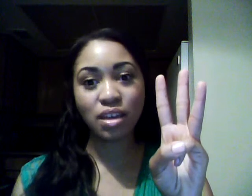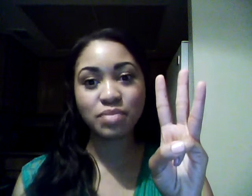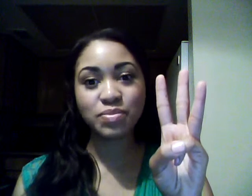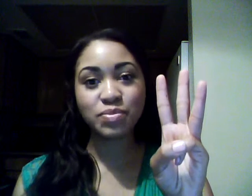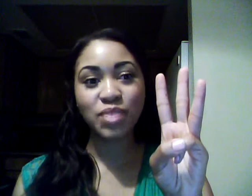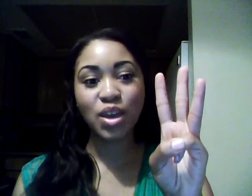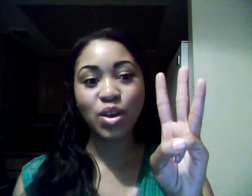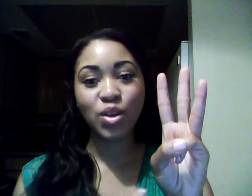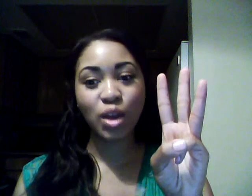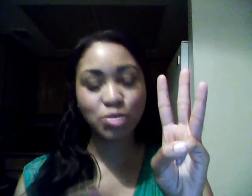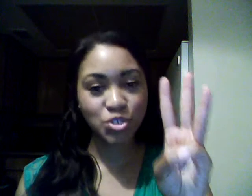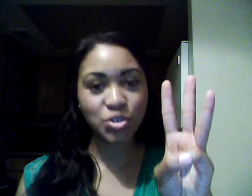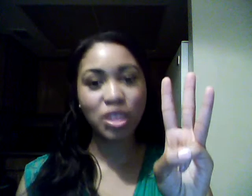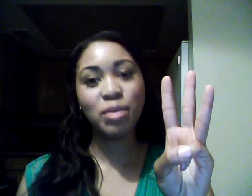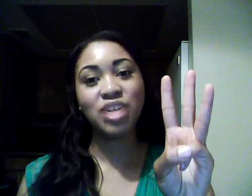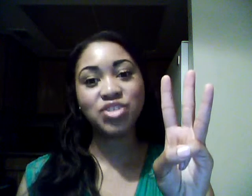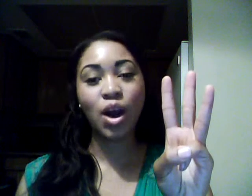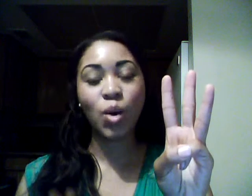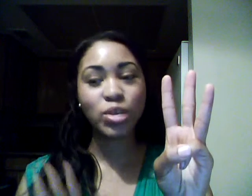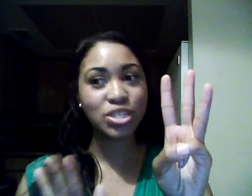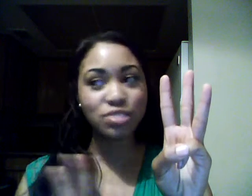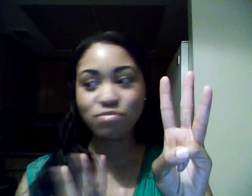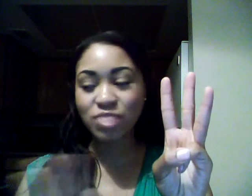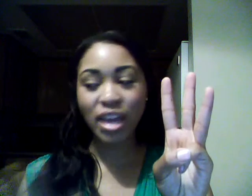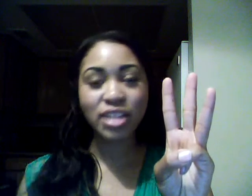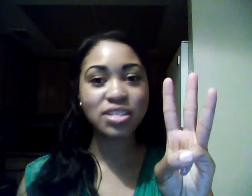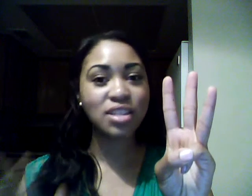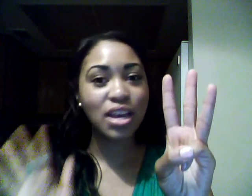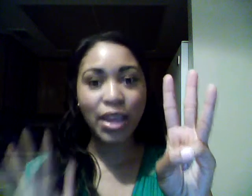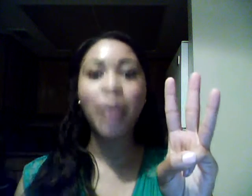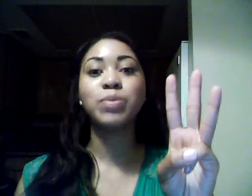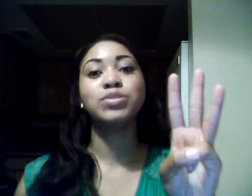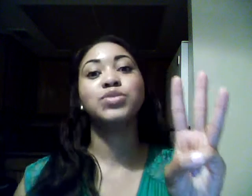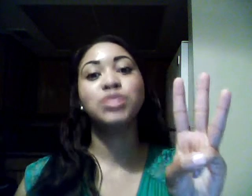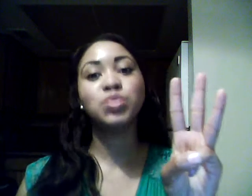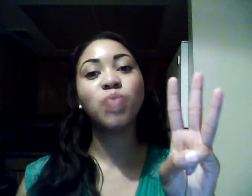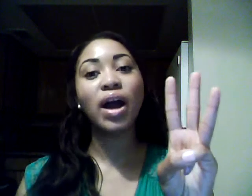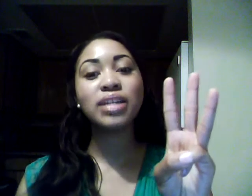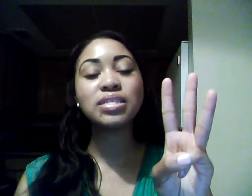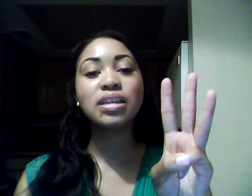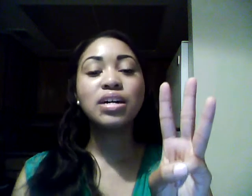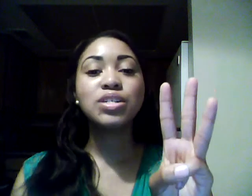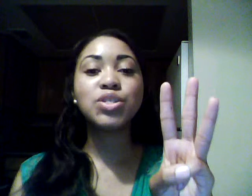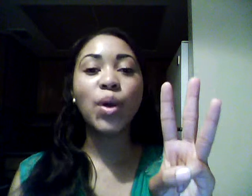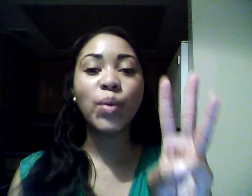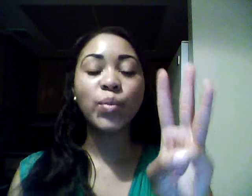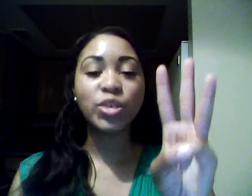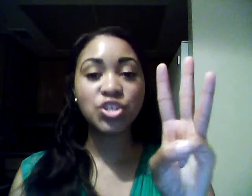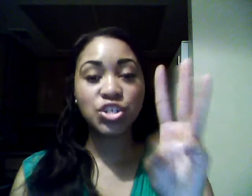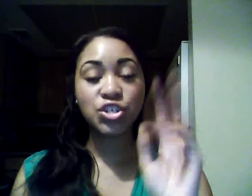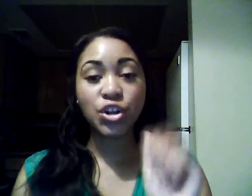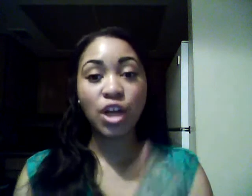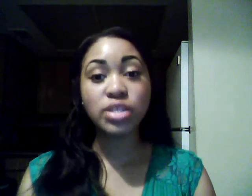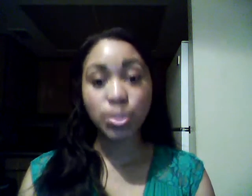day. I'm sure you can imagine how that is terrible dosage-wise. So we're just going to start off with